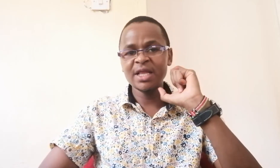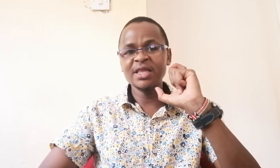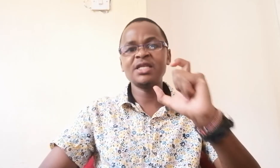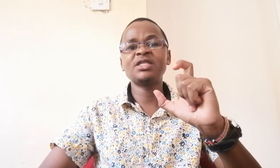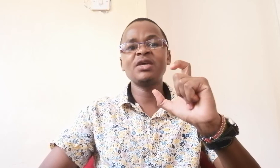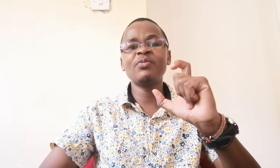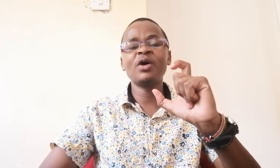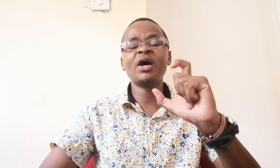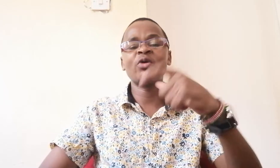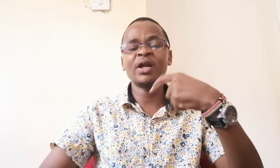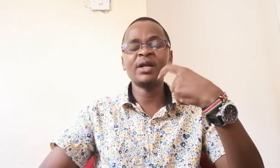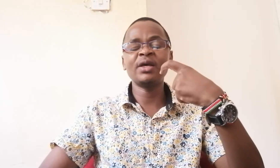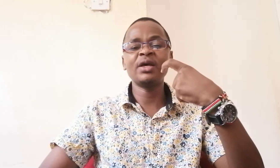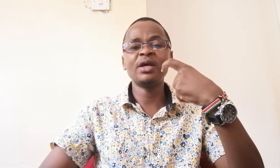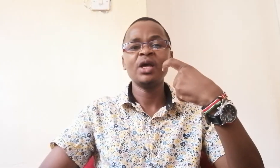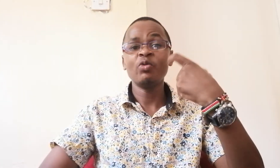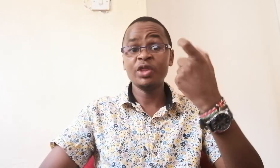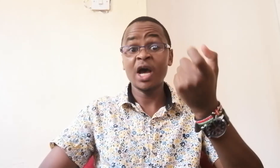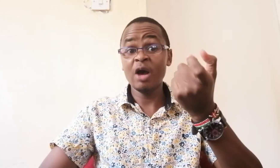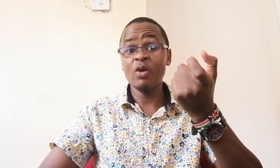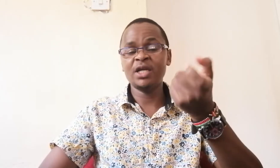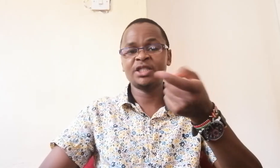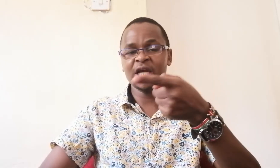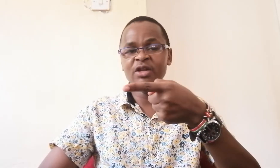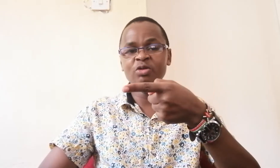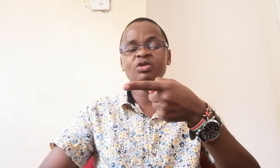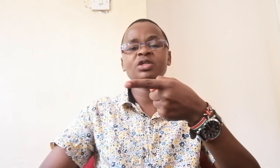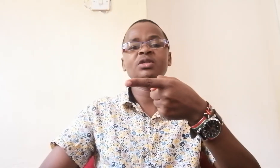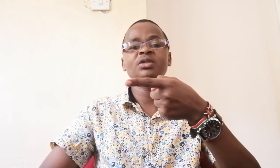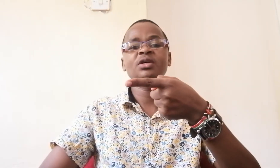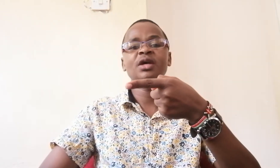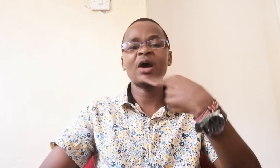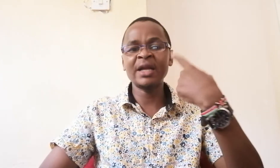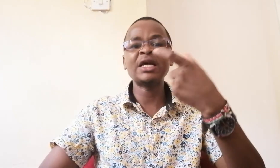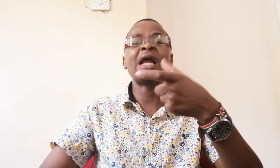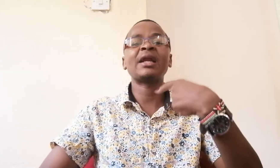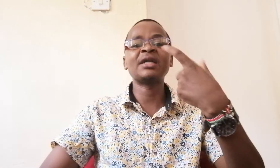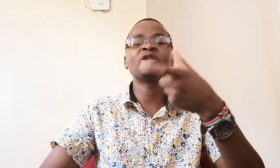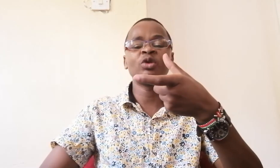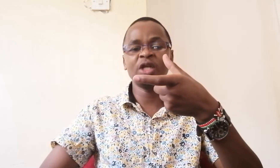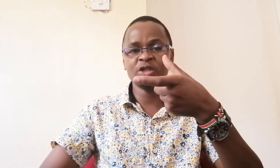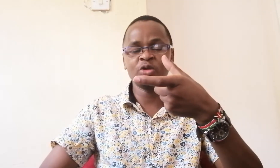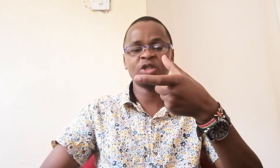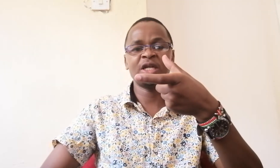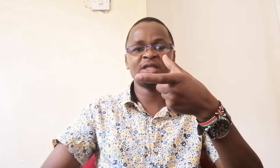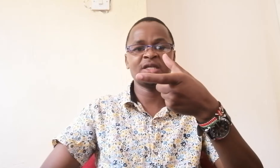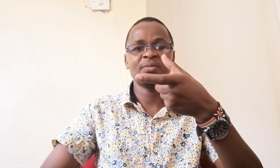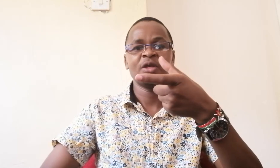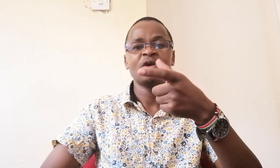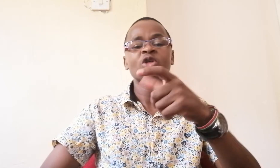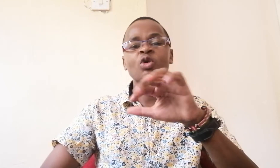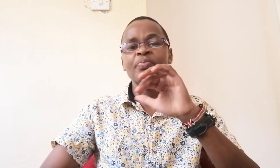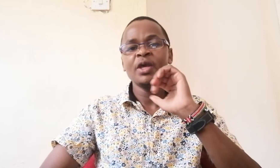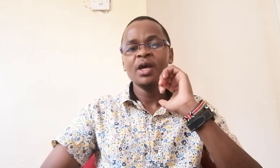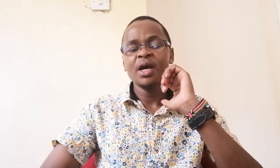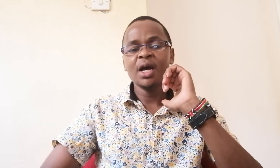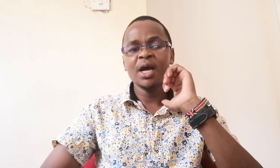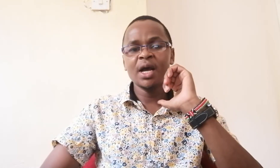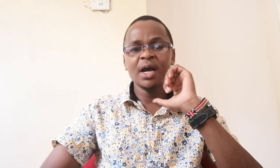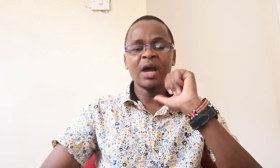the same with how I'll sign those. I'll articulate those letters. So I want